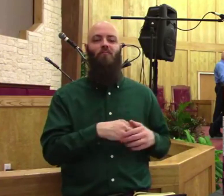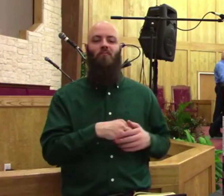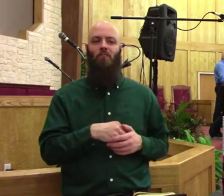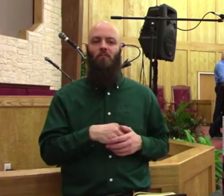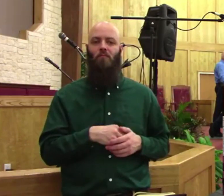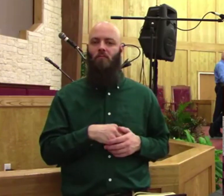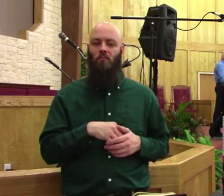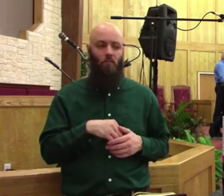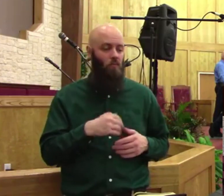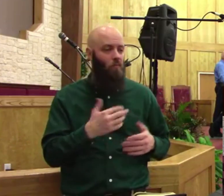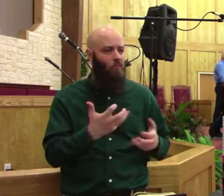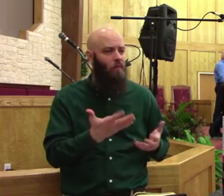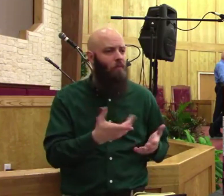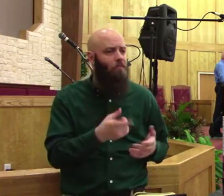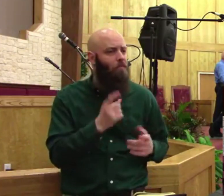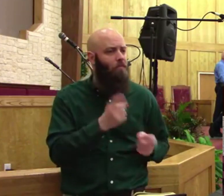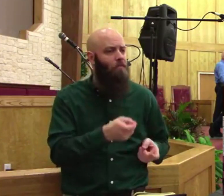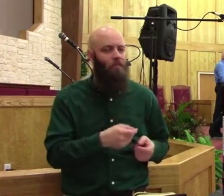the Baptist's head.